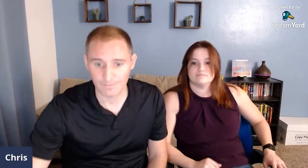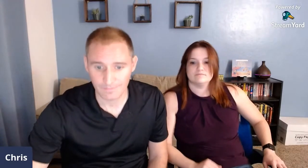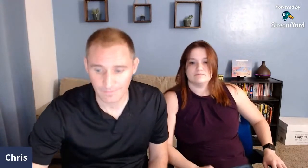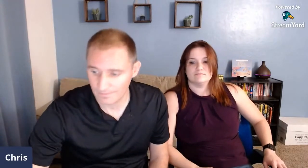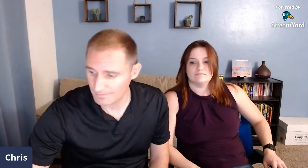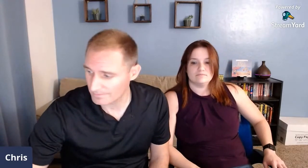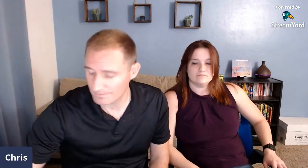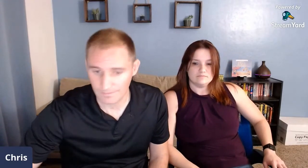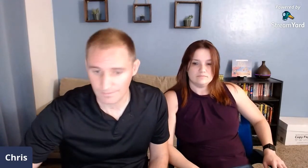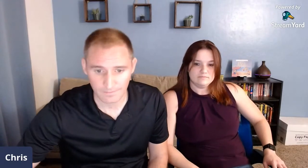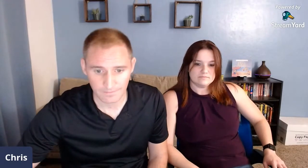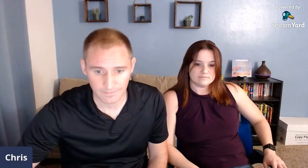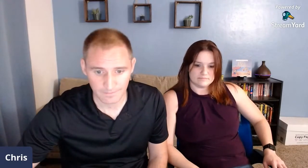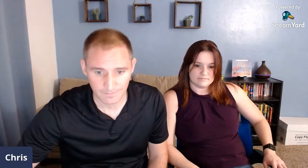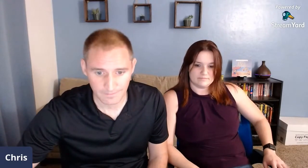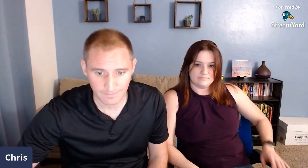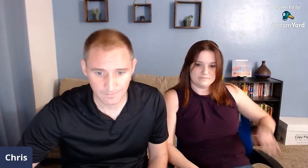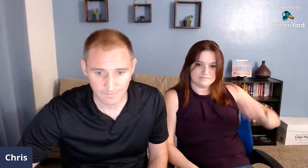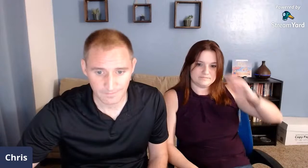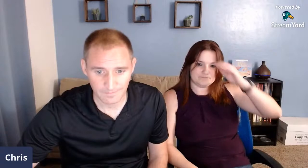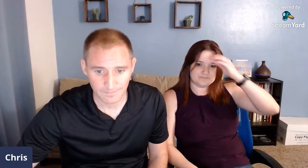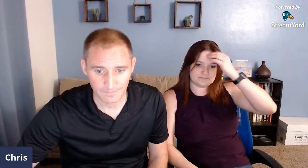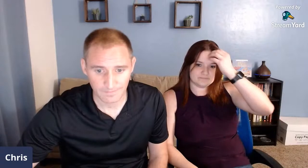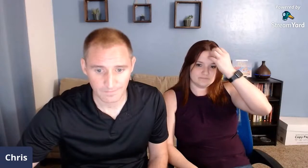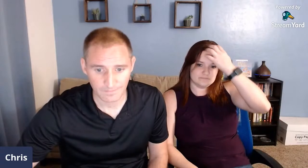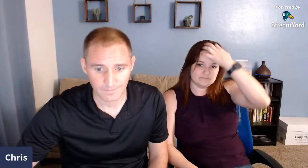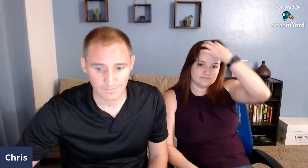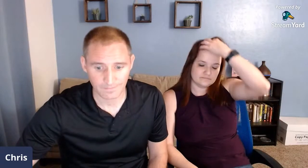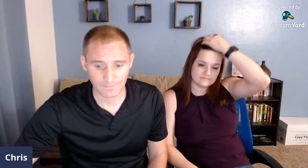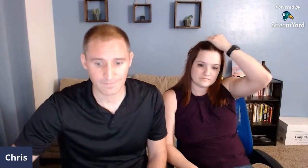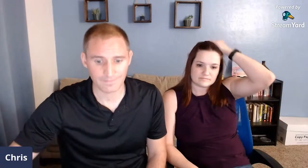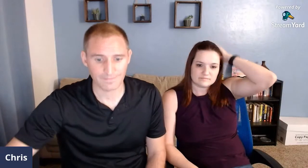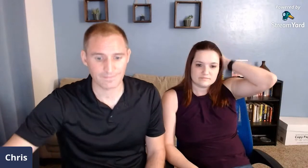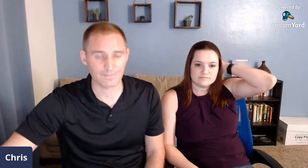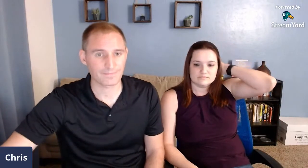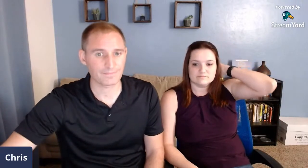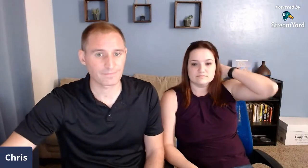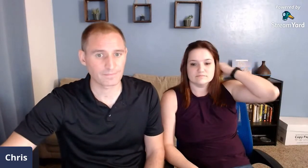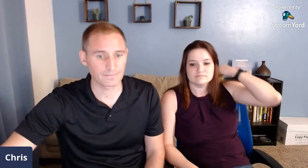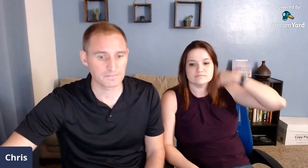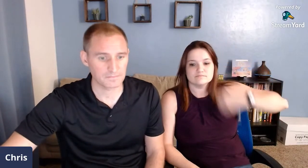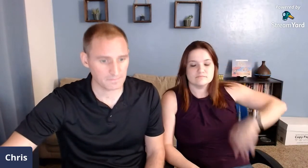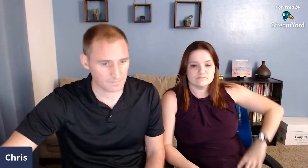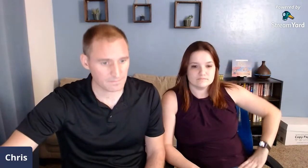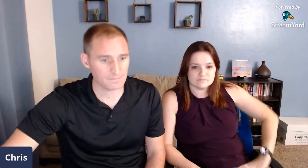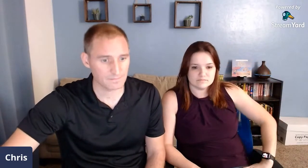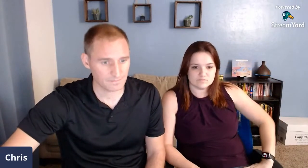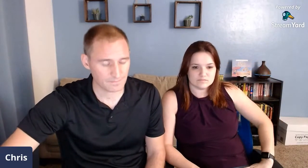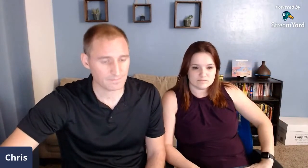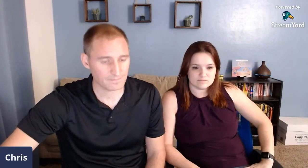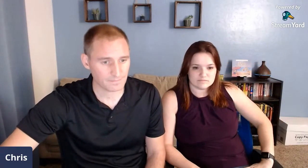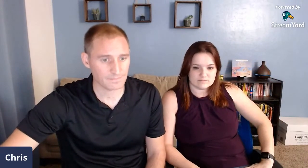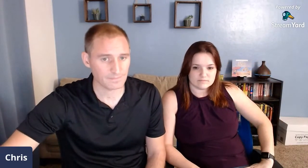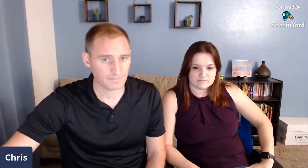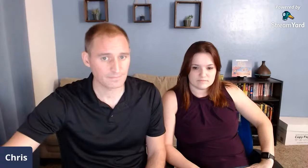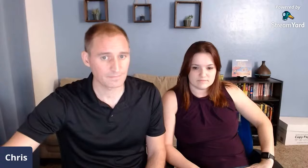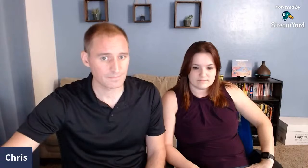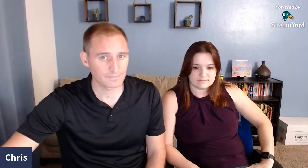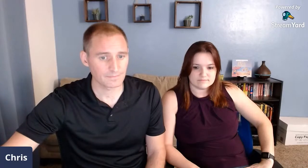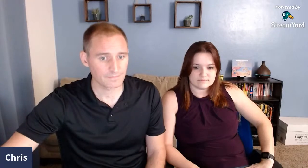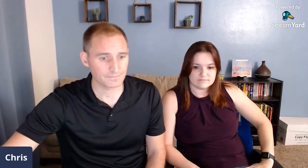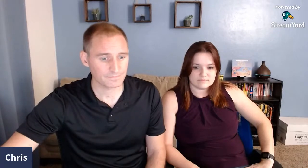would have to offer you is that, I've done quite a bit of Qigong and martial arts classes